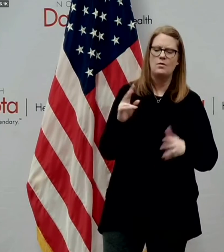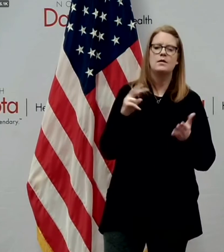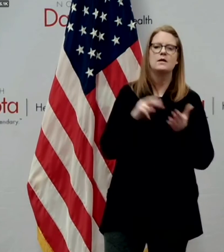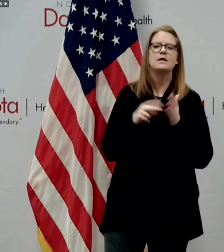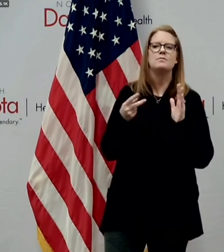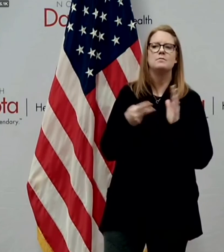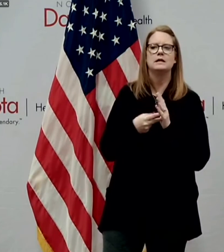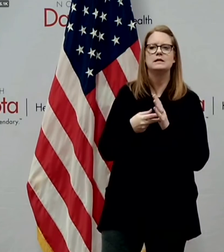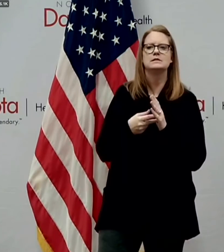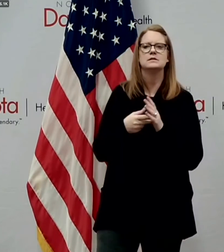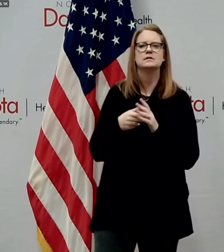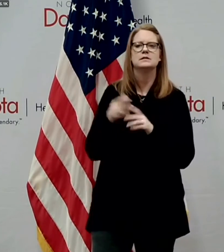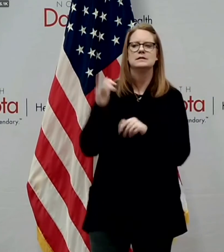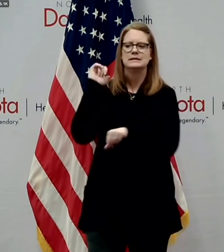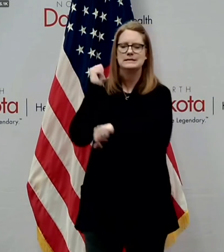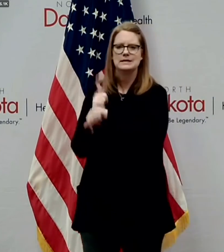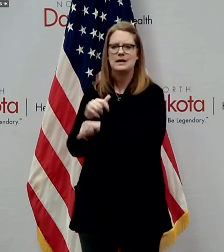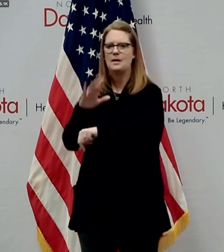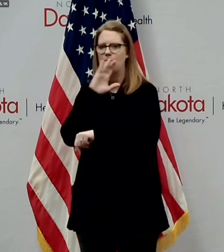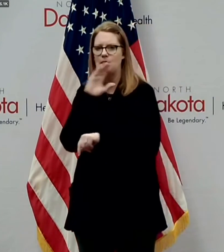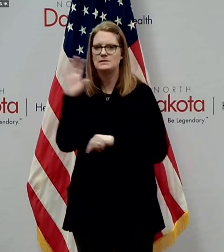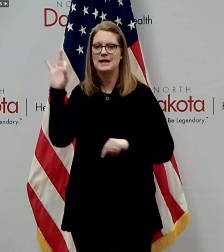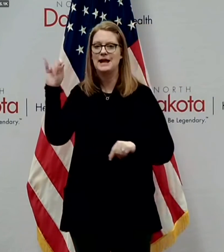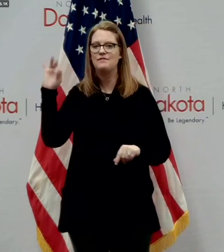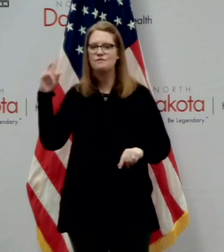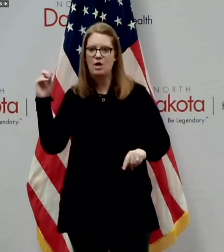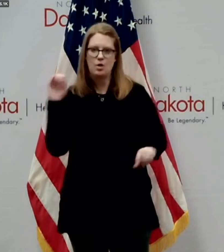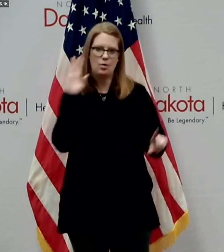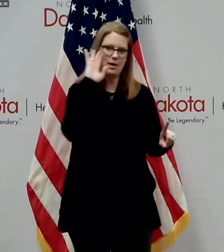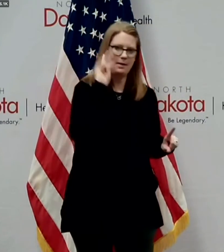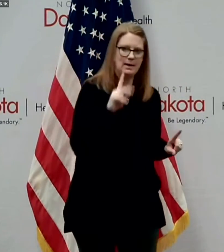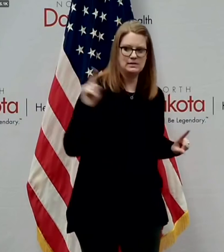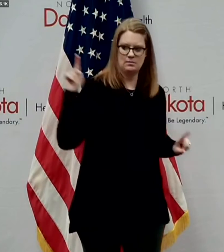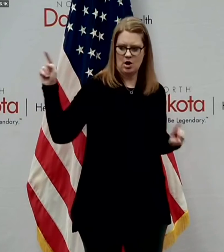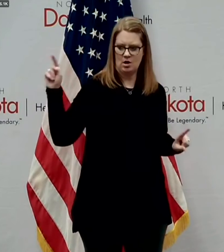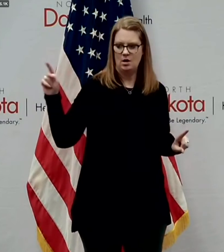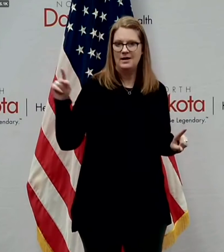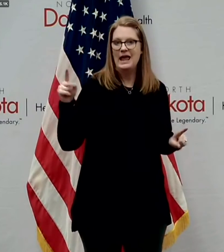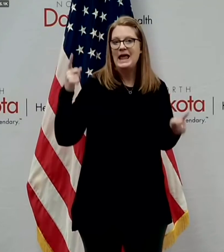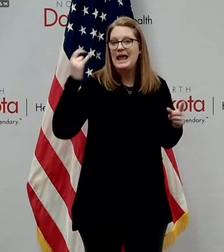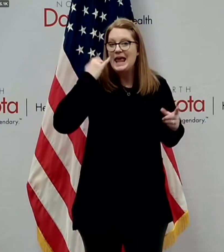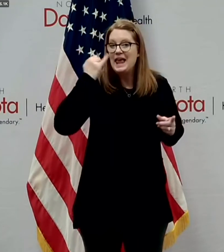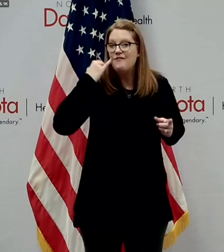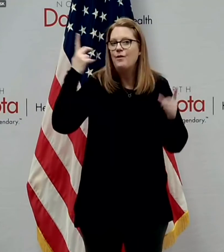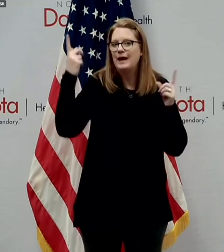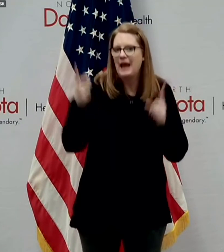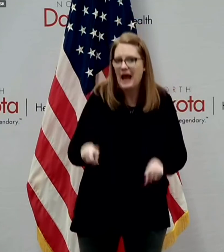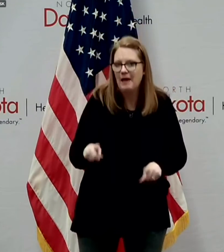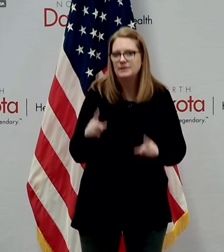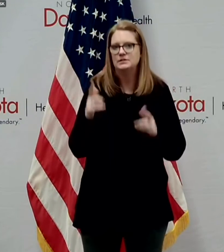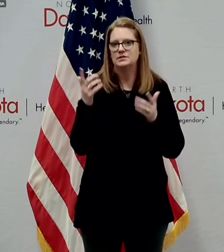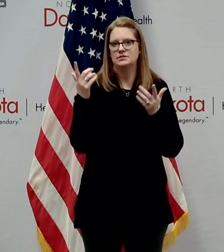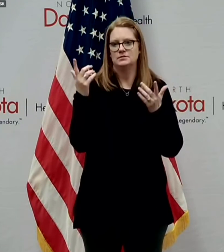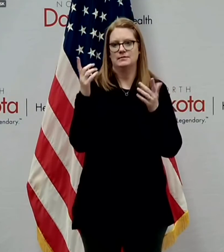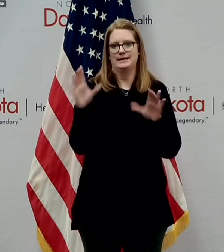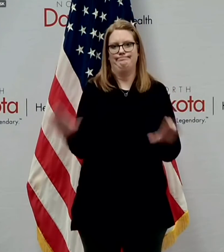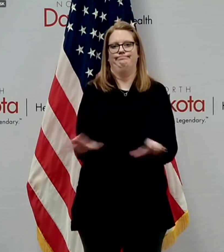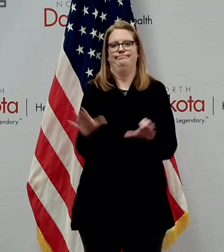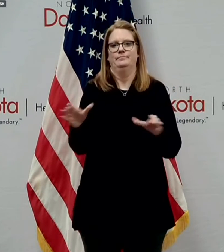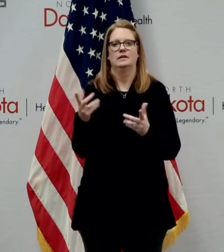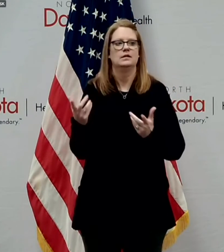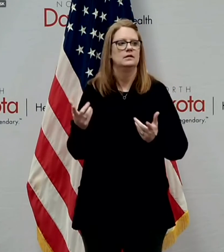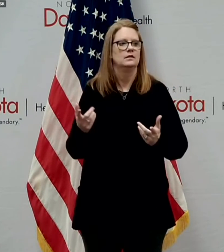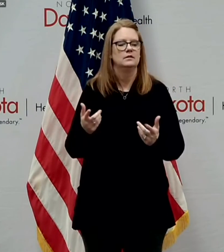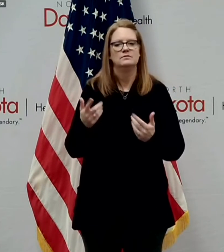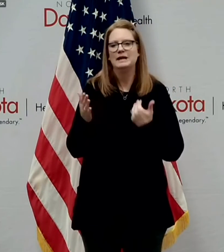beds in Bismarck and Fargo in the event that we would have to activate. So we easily could have left those beds in a trailer